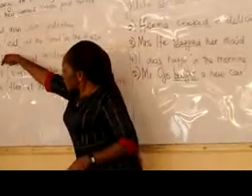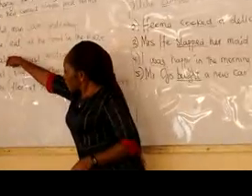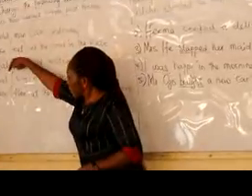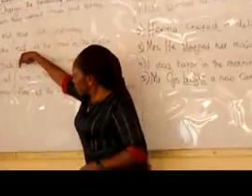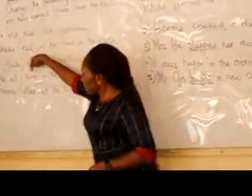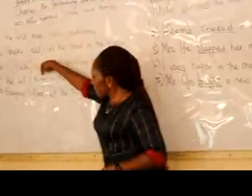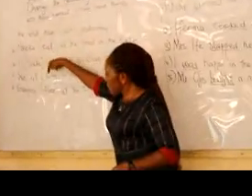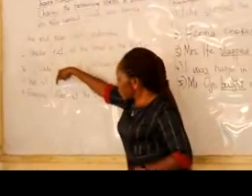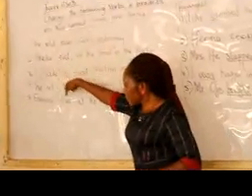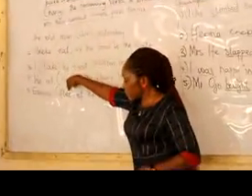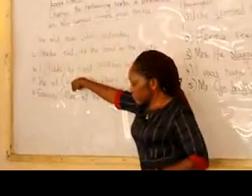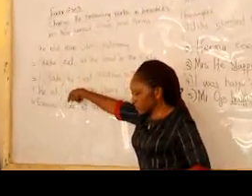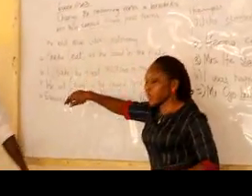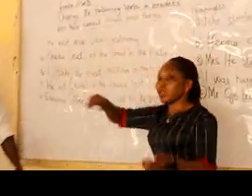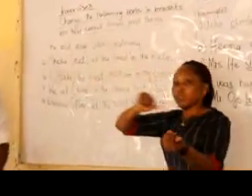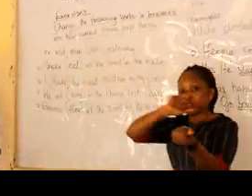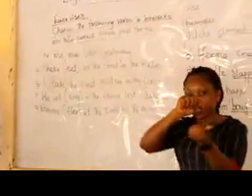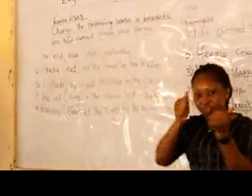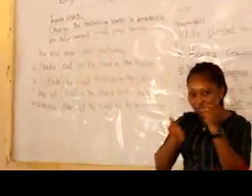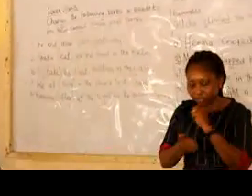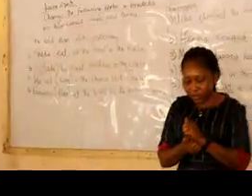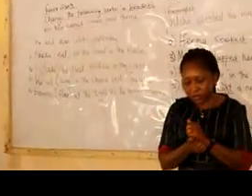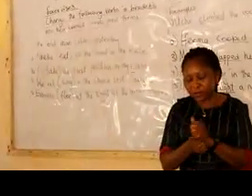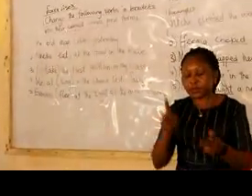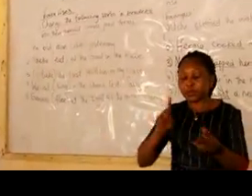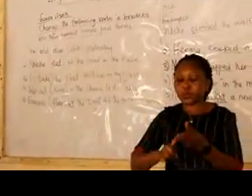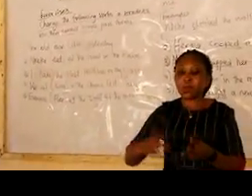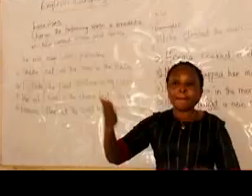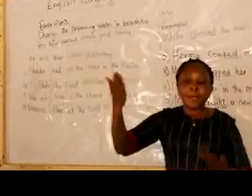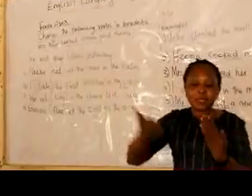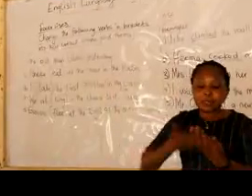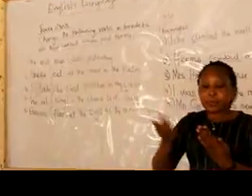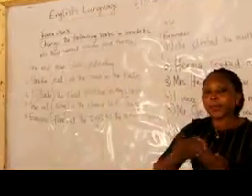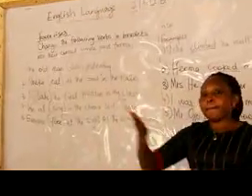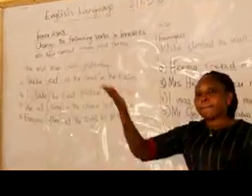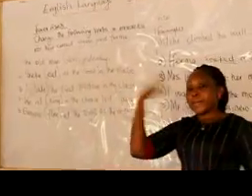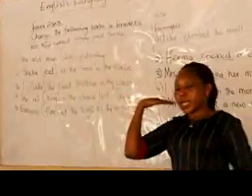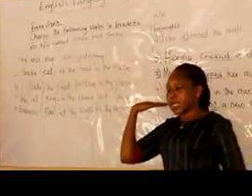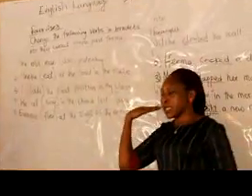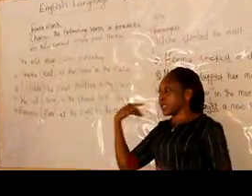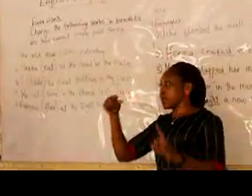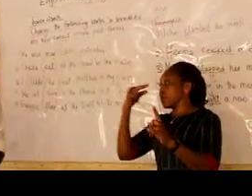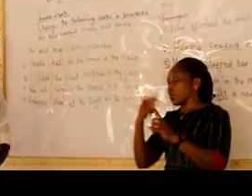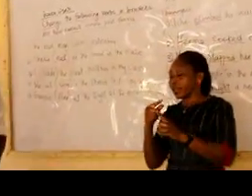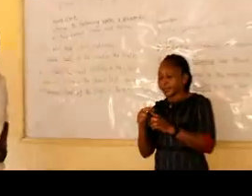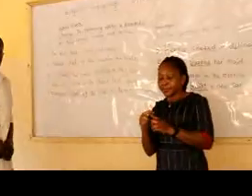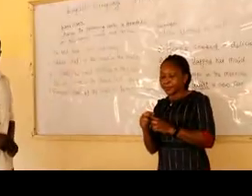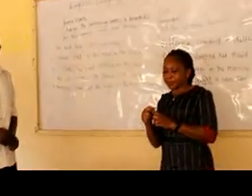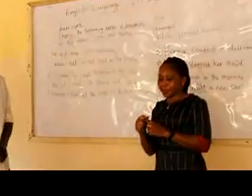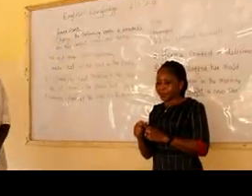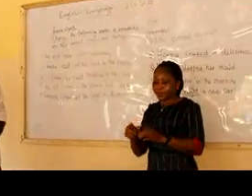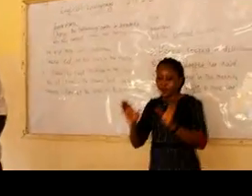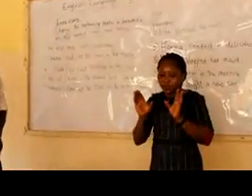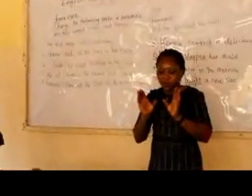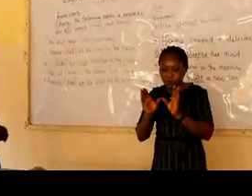do it with seriousness that it deserves, and meanwhile continue to read your books and